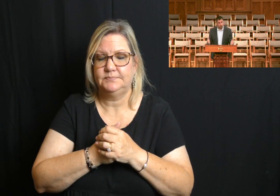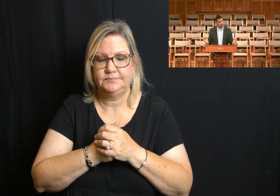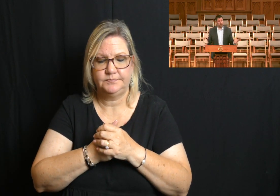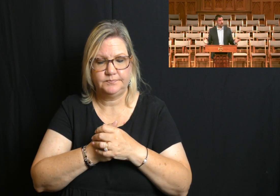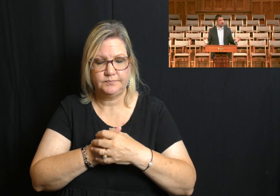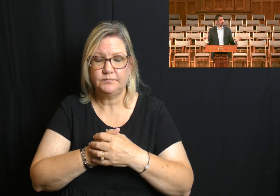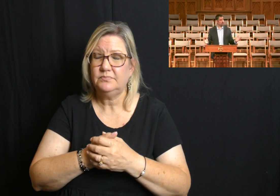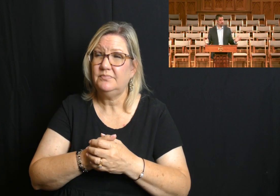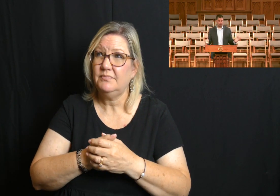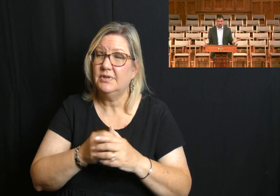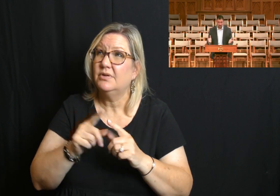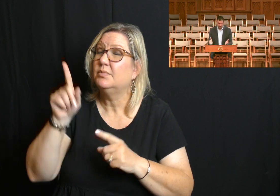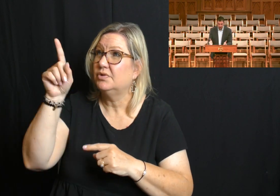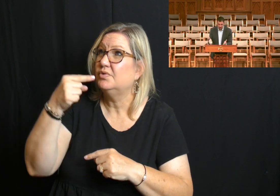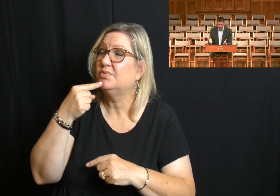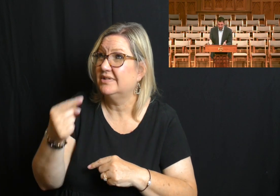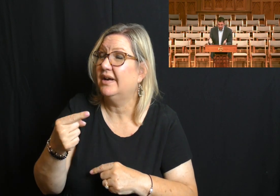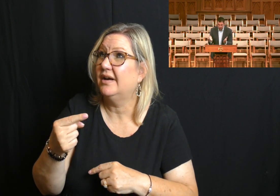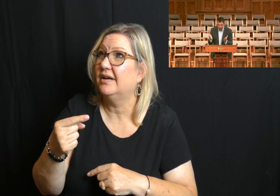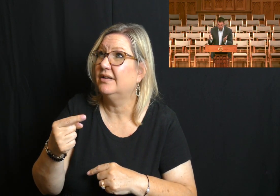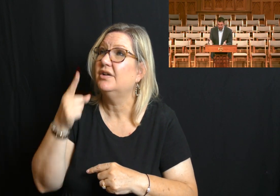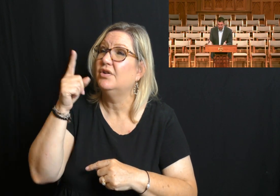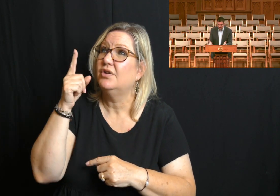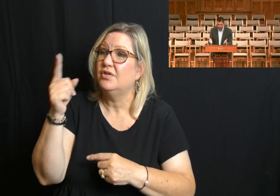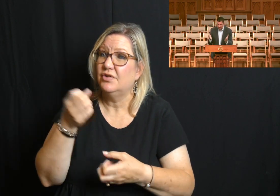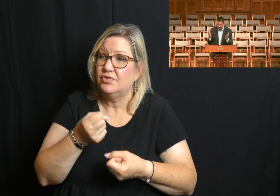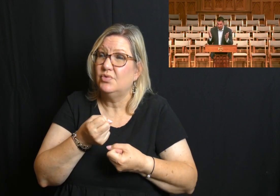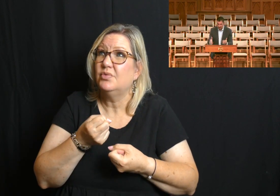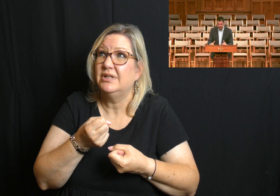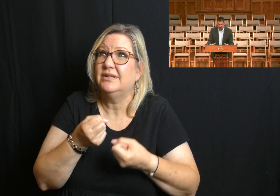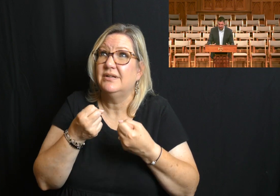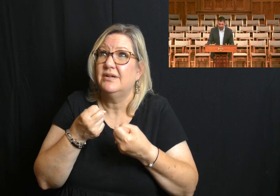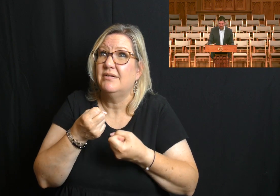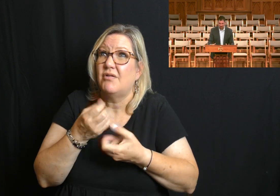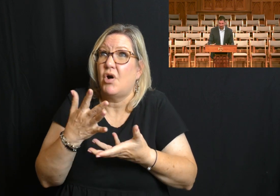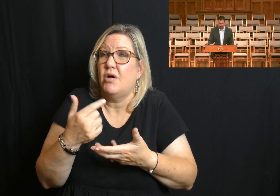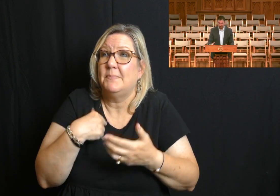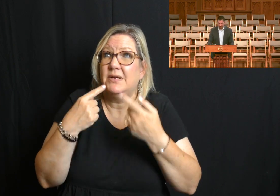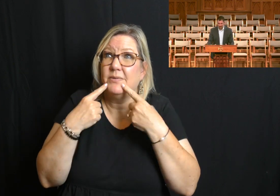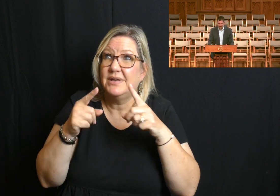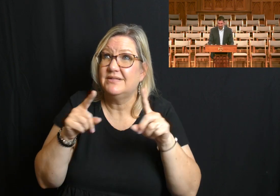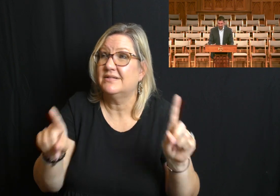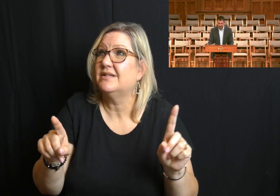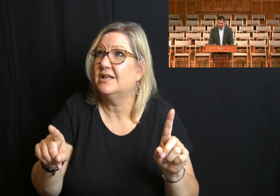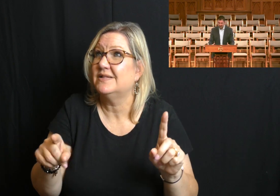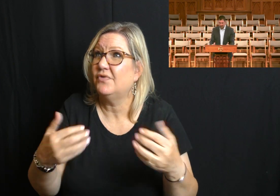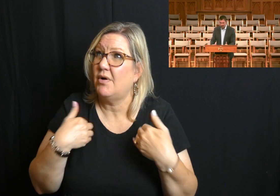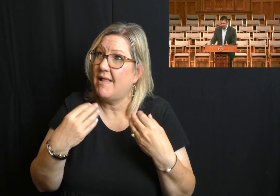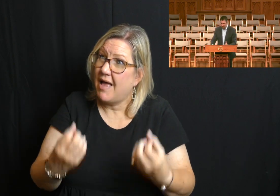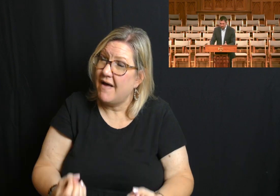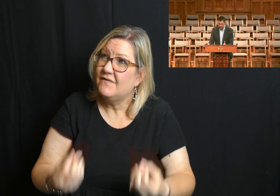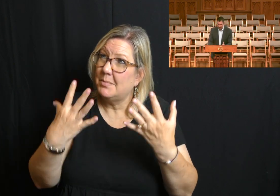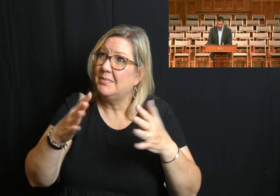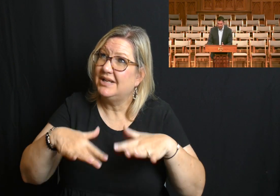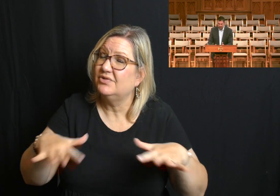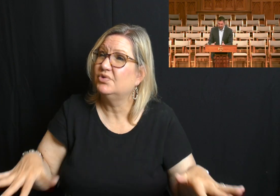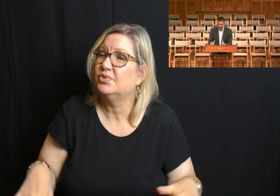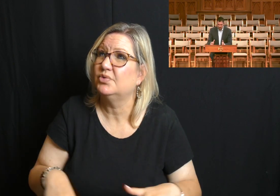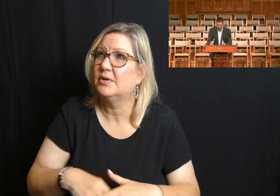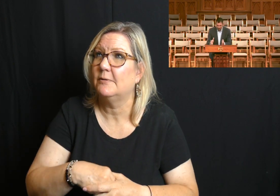says, you said that you could cause me to prosper and I will make an offspring like the sand. Here's the